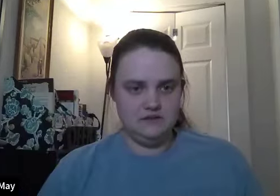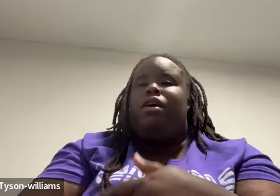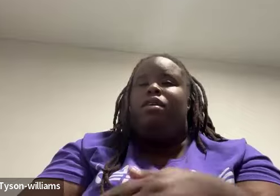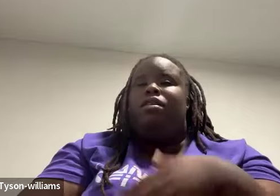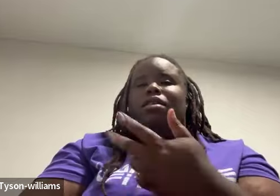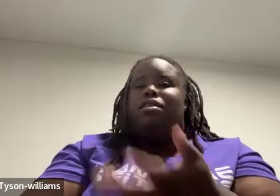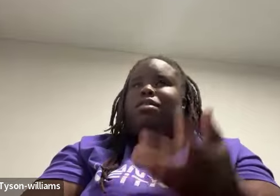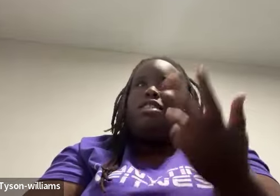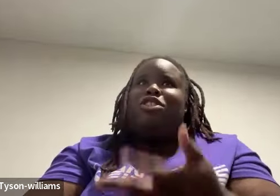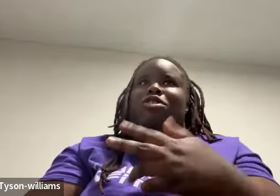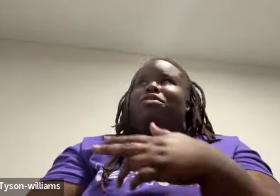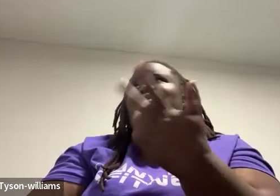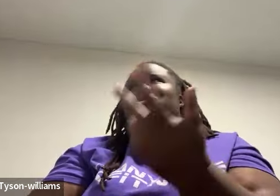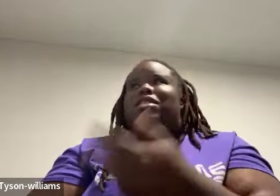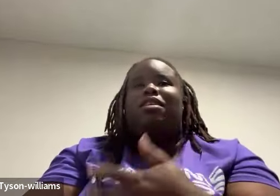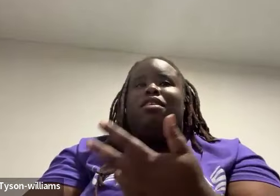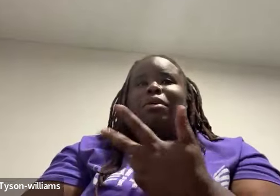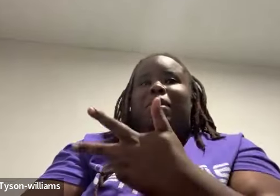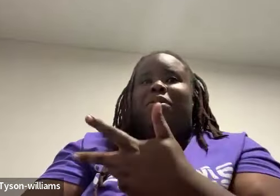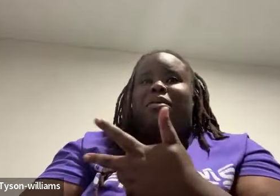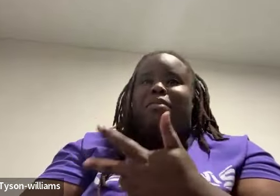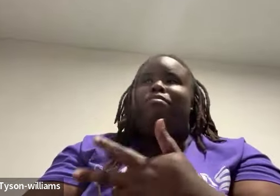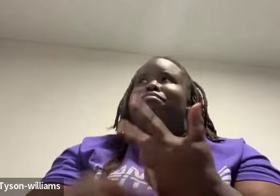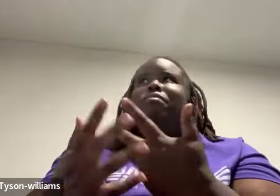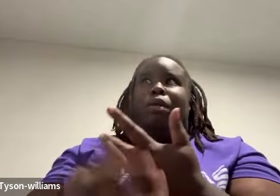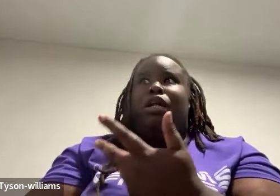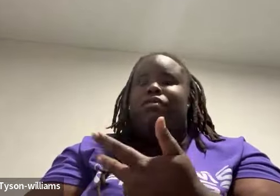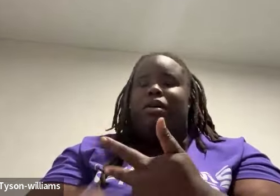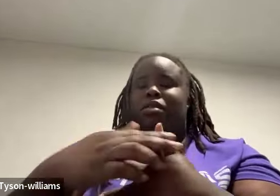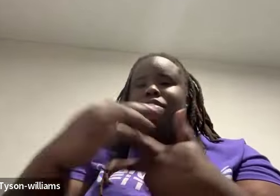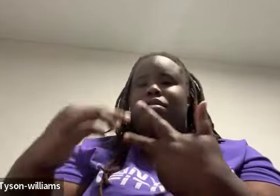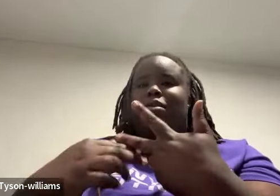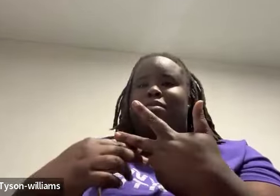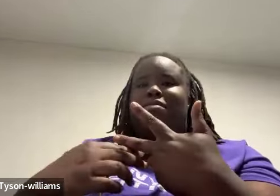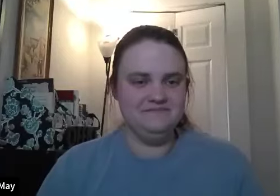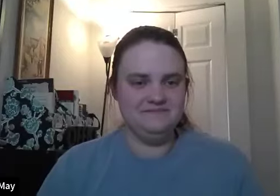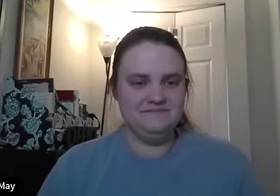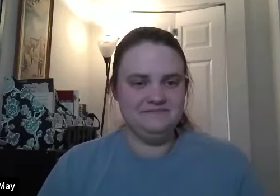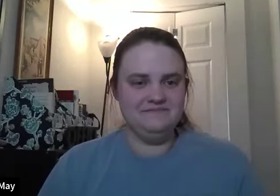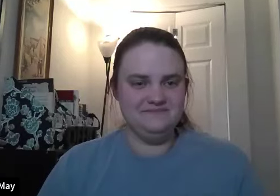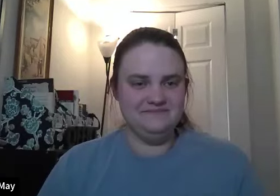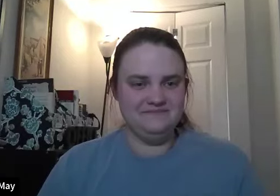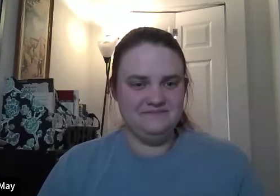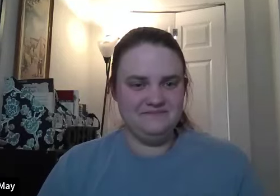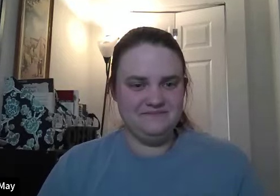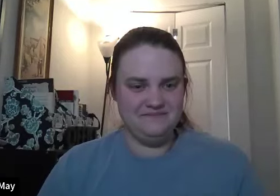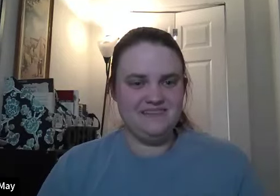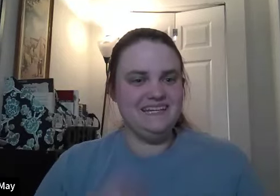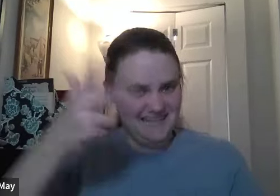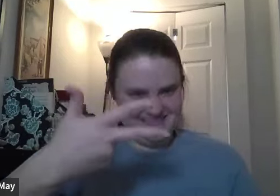Okay, because it's technically 3 people in my immediate family. So Mhm. is this right? Yes.